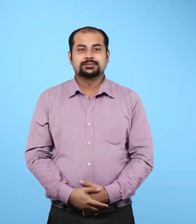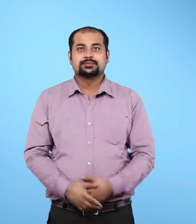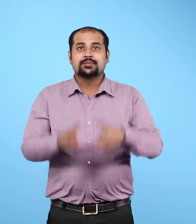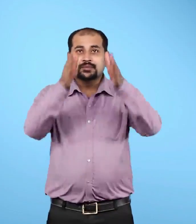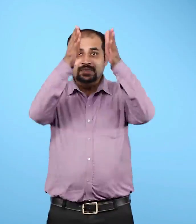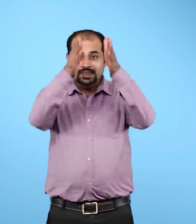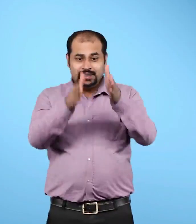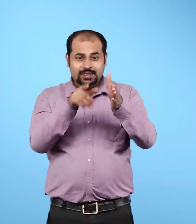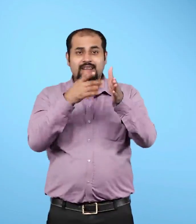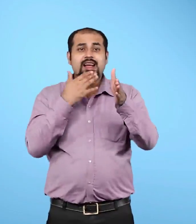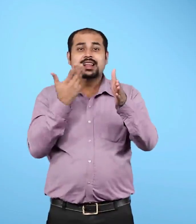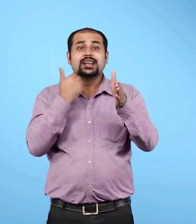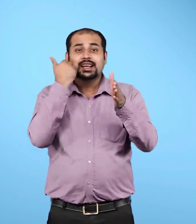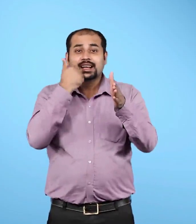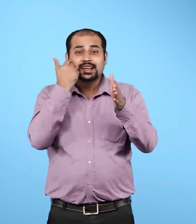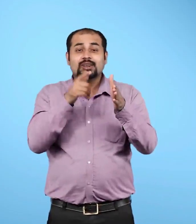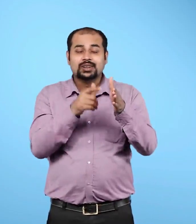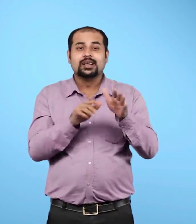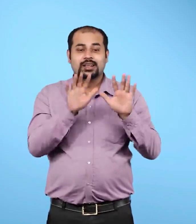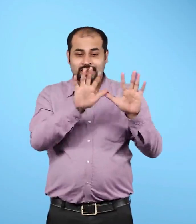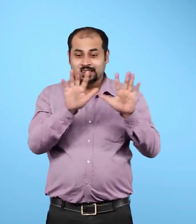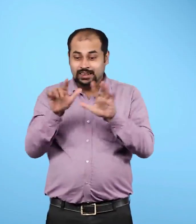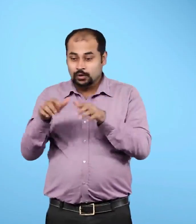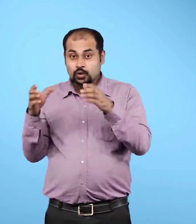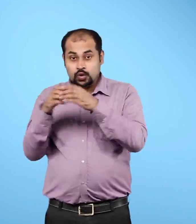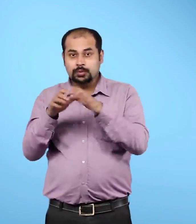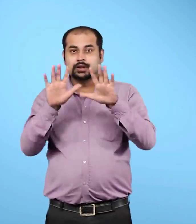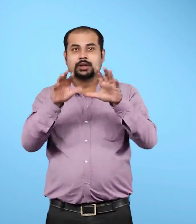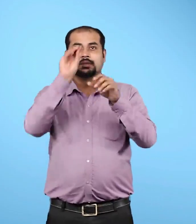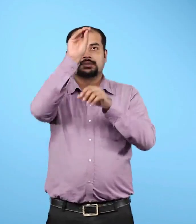Column 1, yellow in color, is for tens.